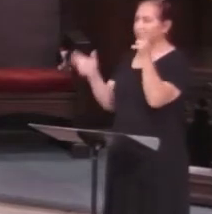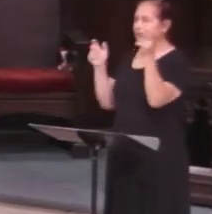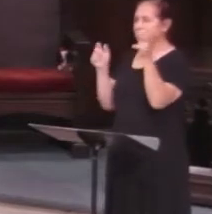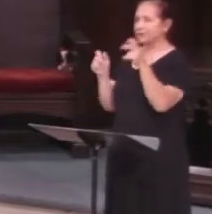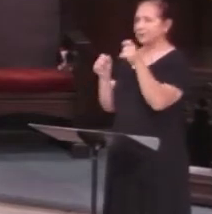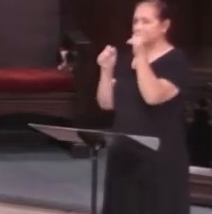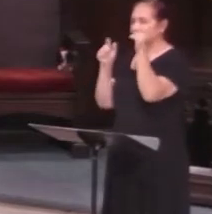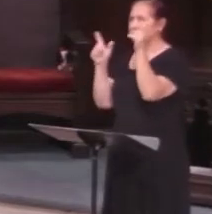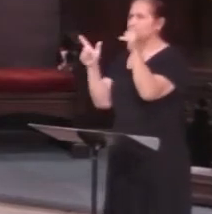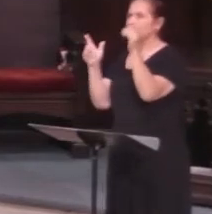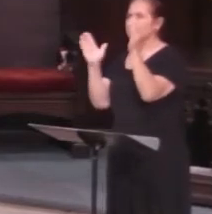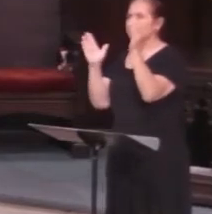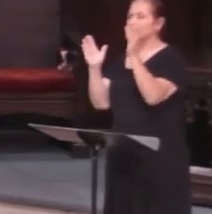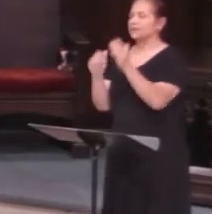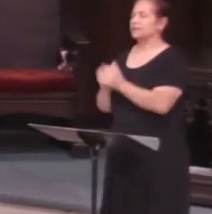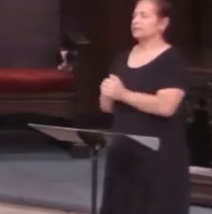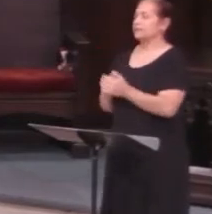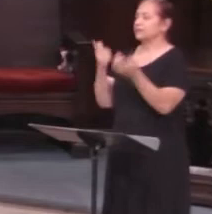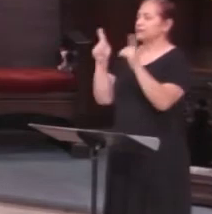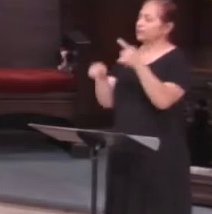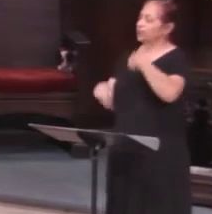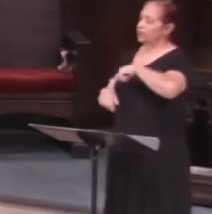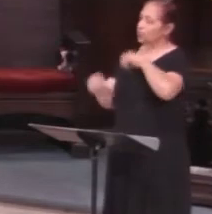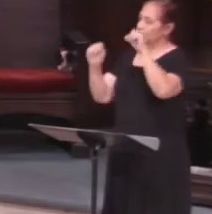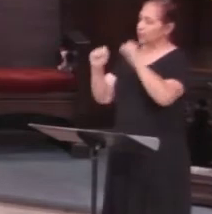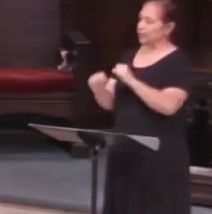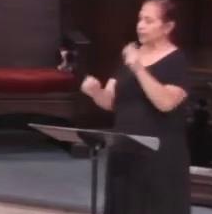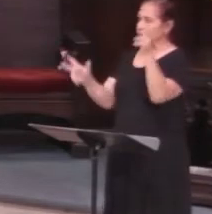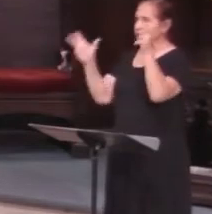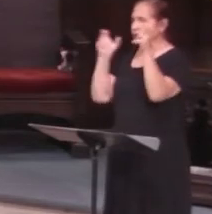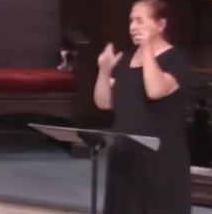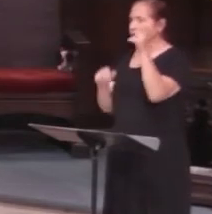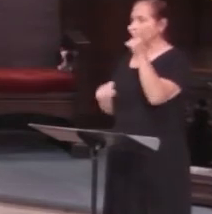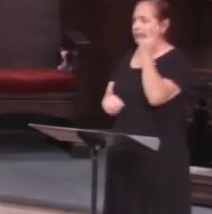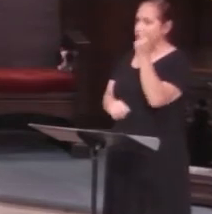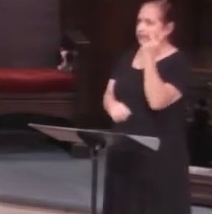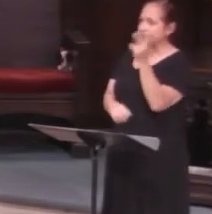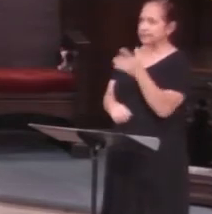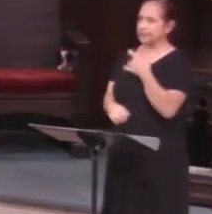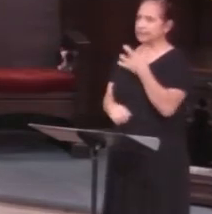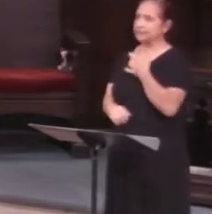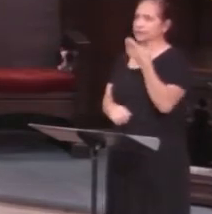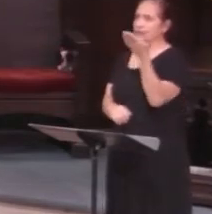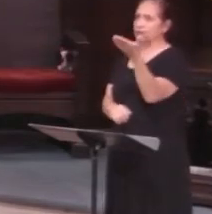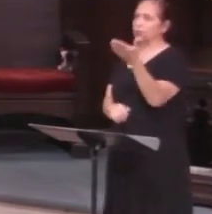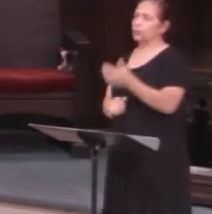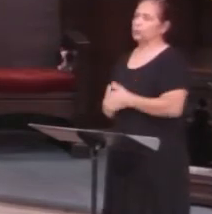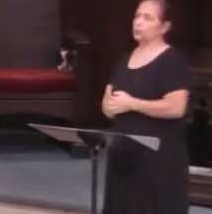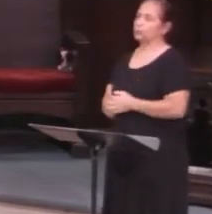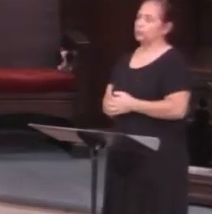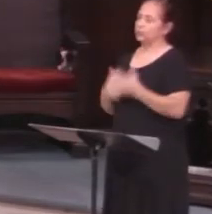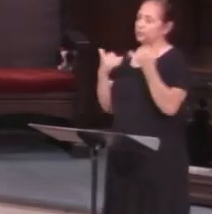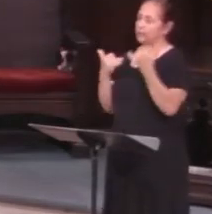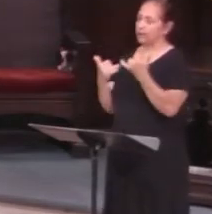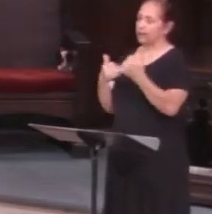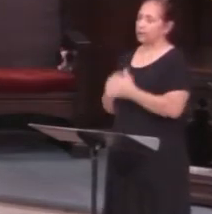ears so that we might hear and see and sense you this